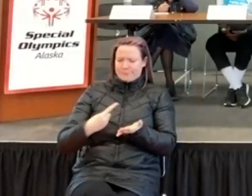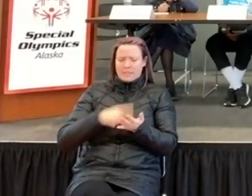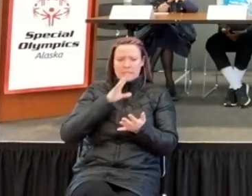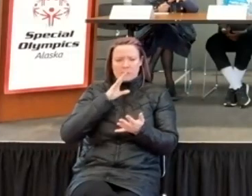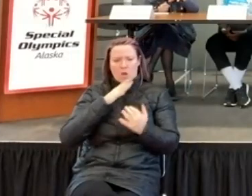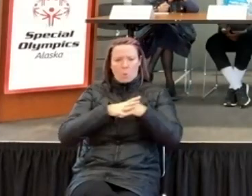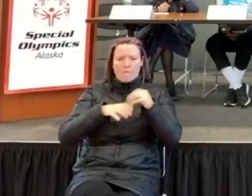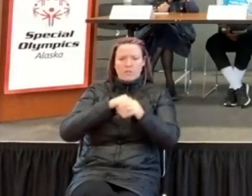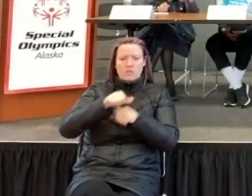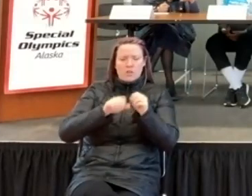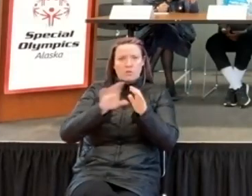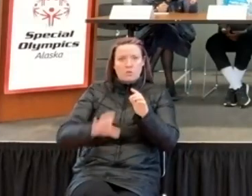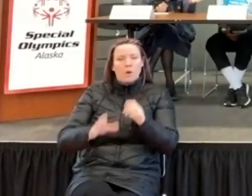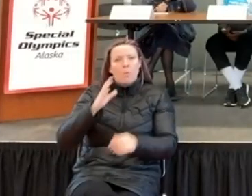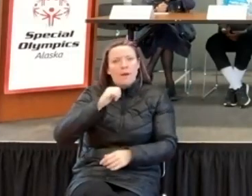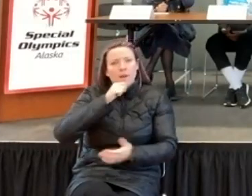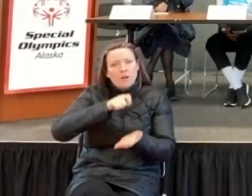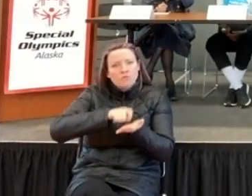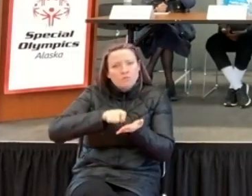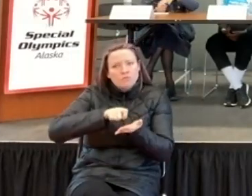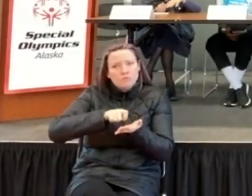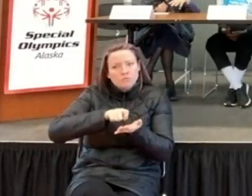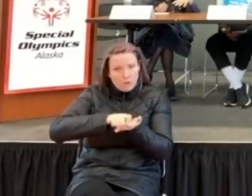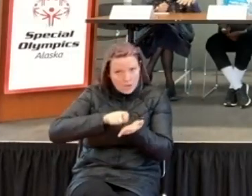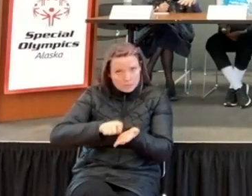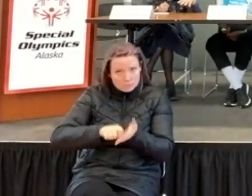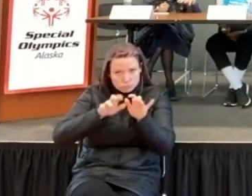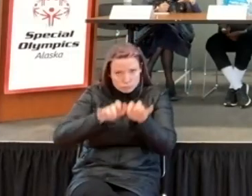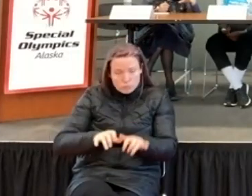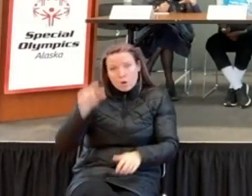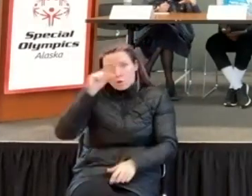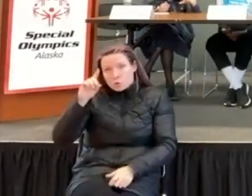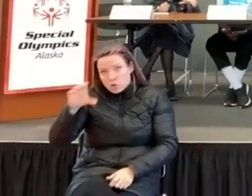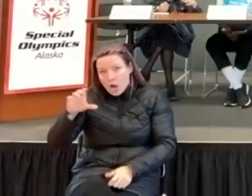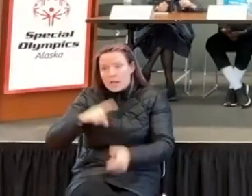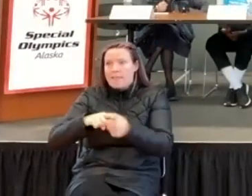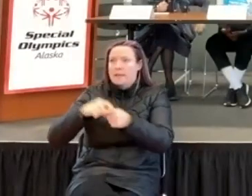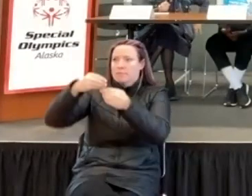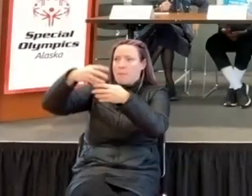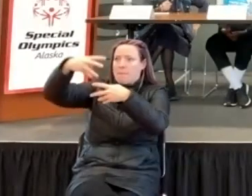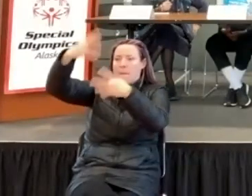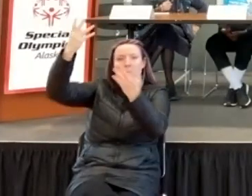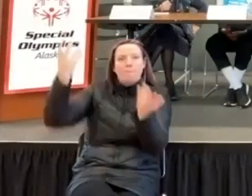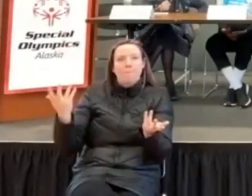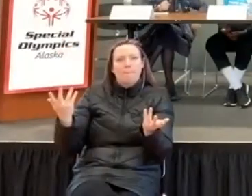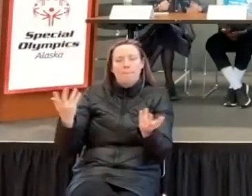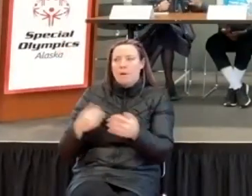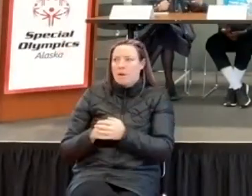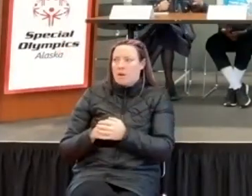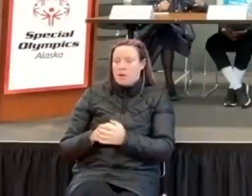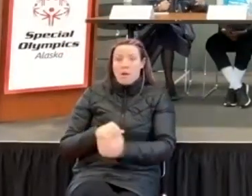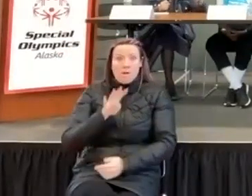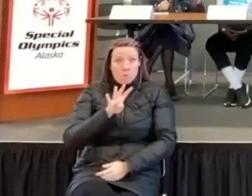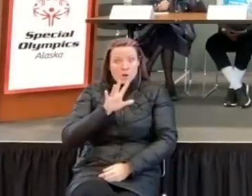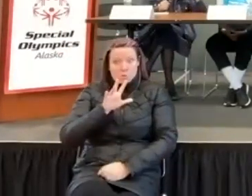on Zoom, we should write and stick it out on a Google Doc. And we did. And we said, wow, 43 of us